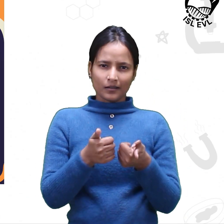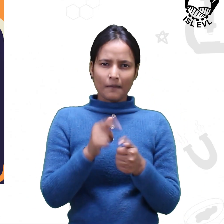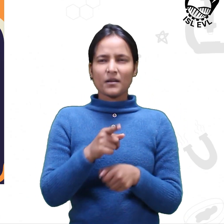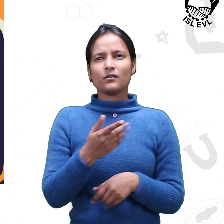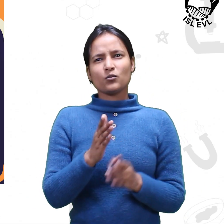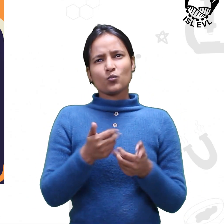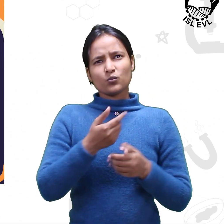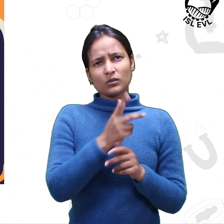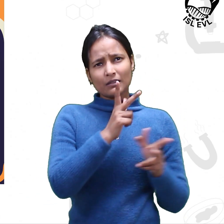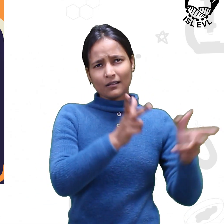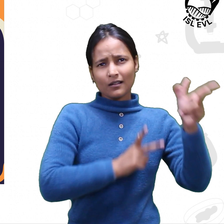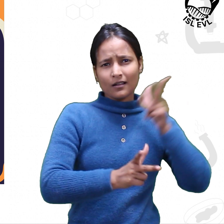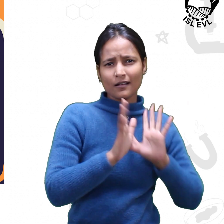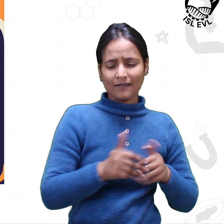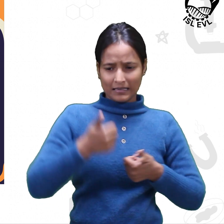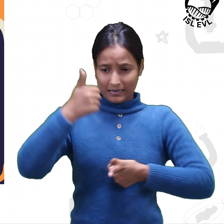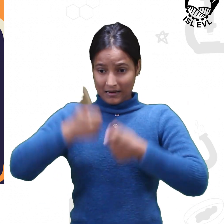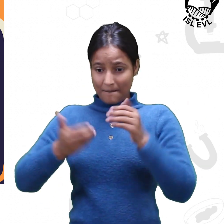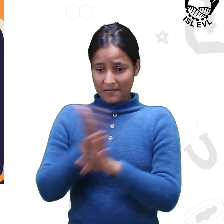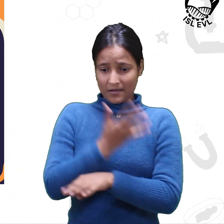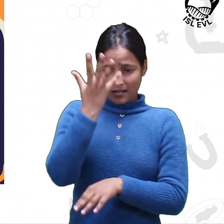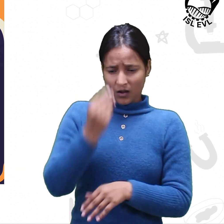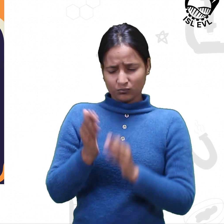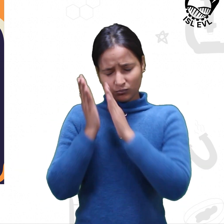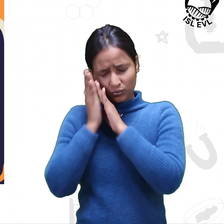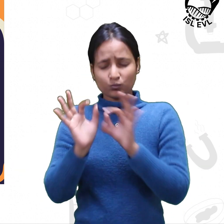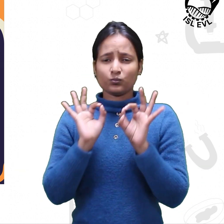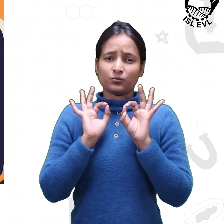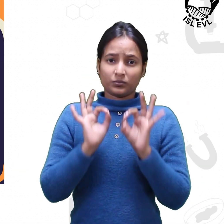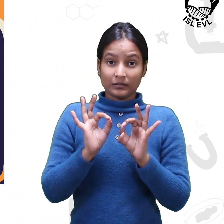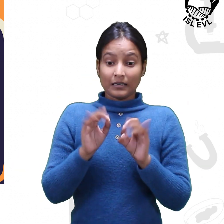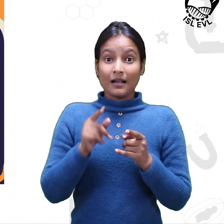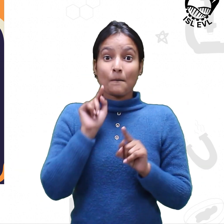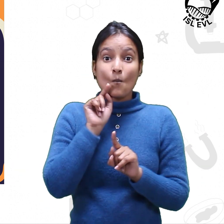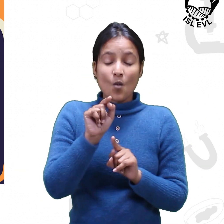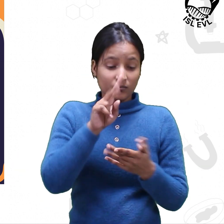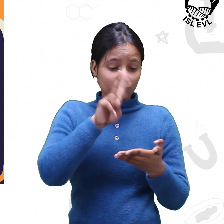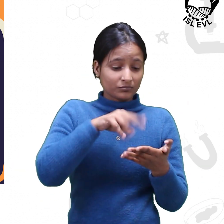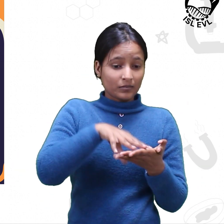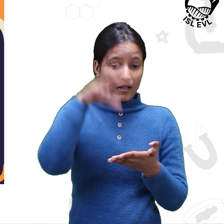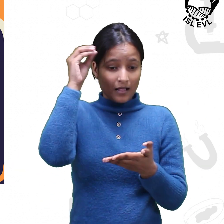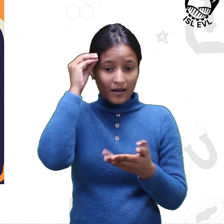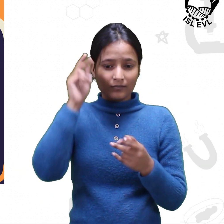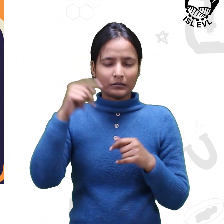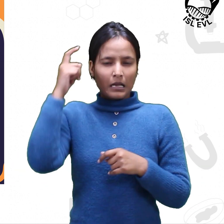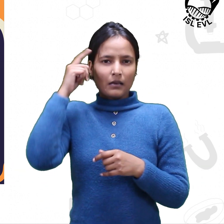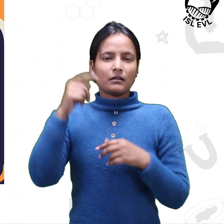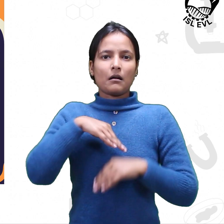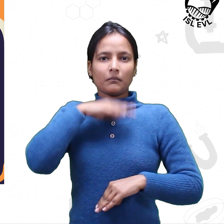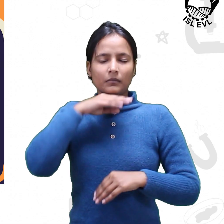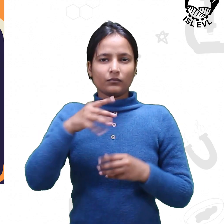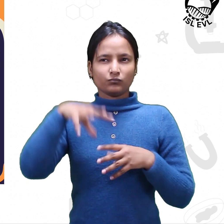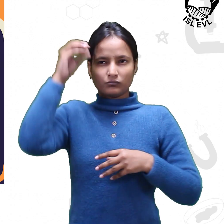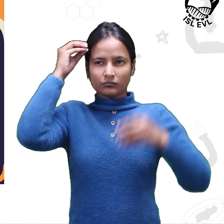are always told to get a good night's sleep before exams. So our brain gets sufficient time to organize all the information that we have learned